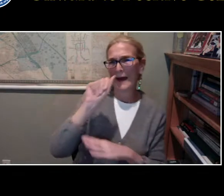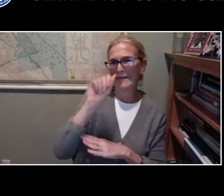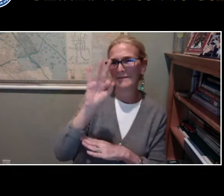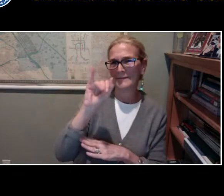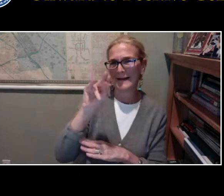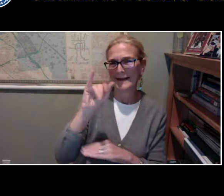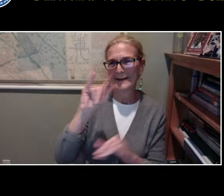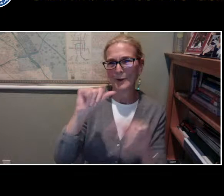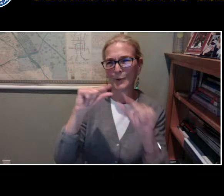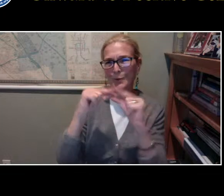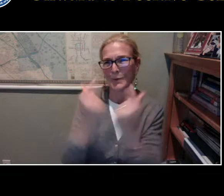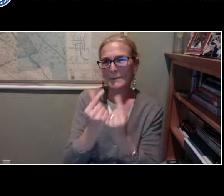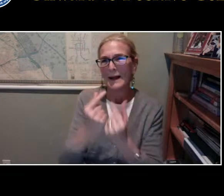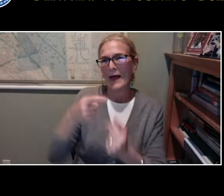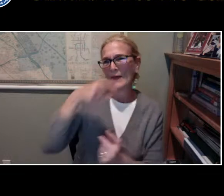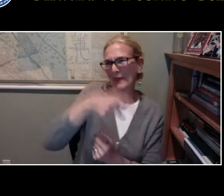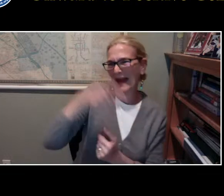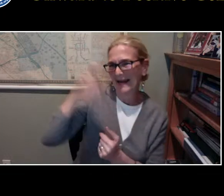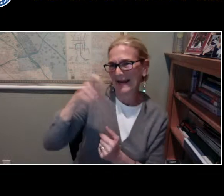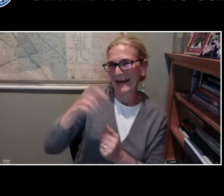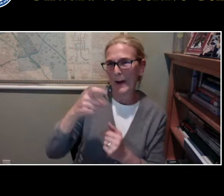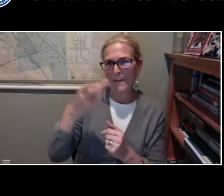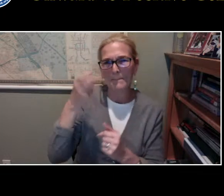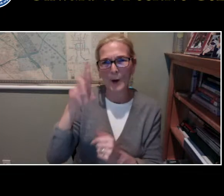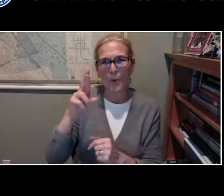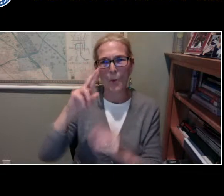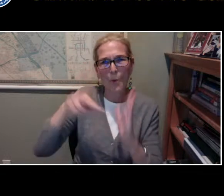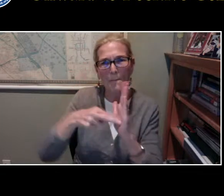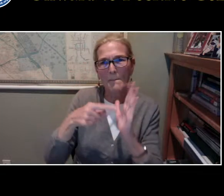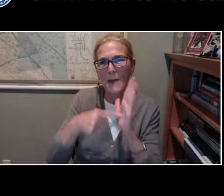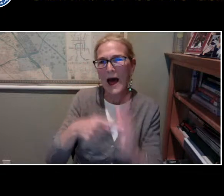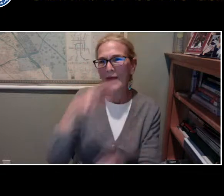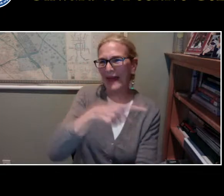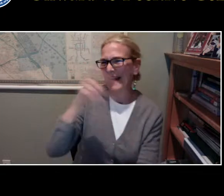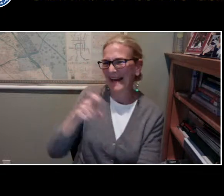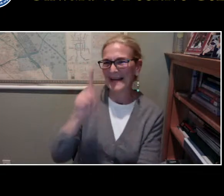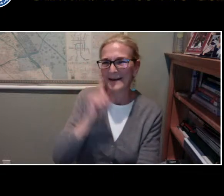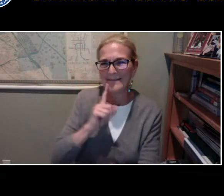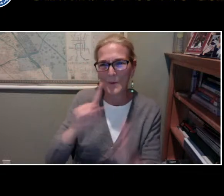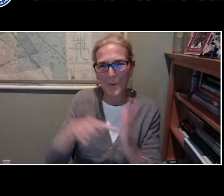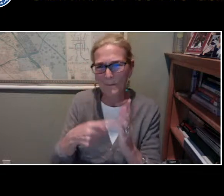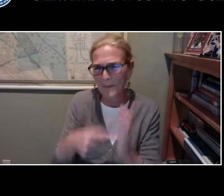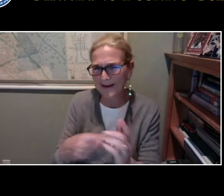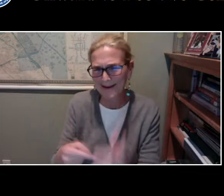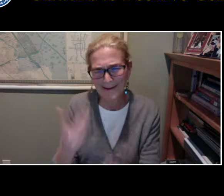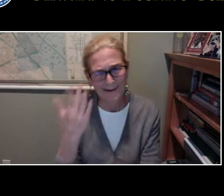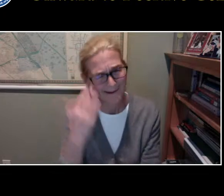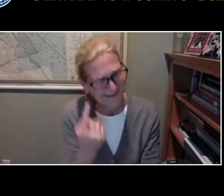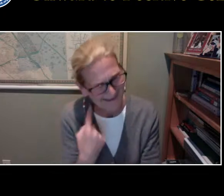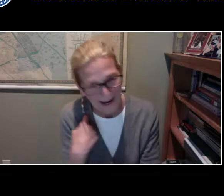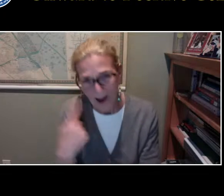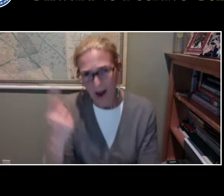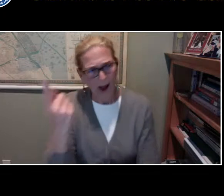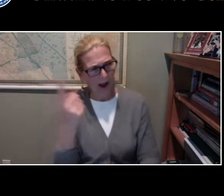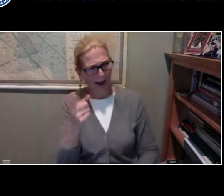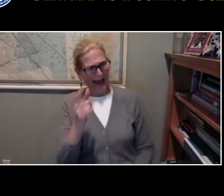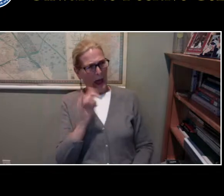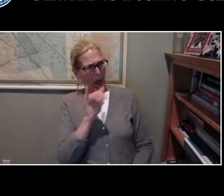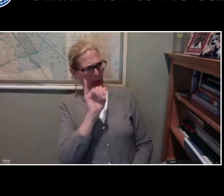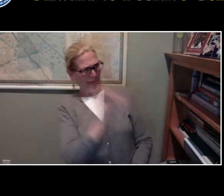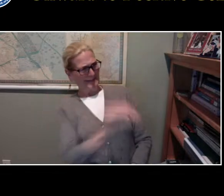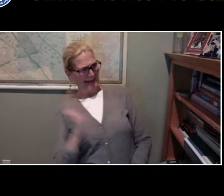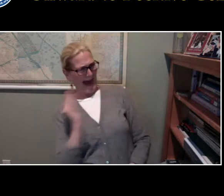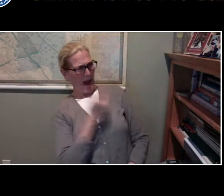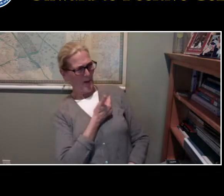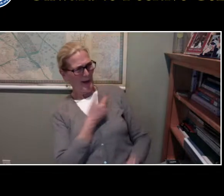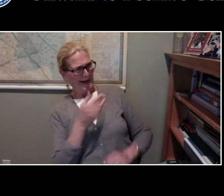So they were saying in the interview that these program directors, were quoted as saying deaf children need their affinity group. They need peer